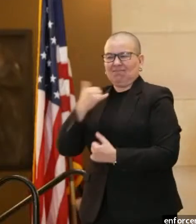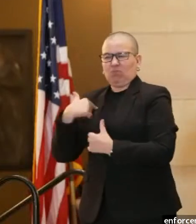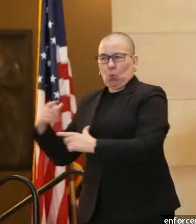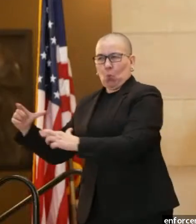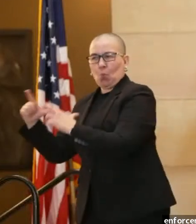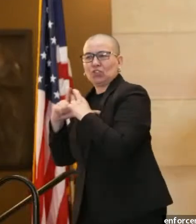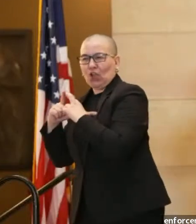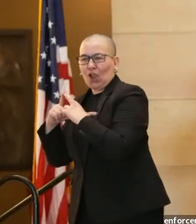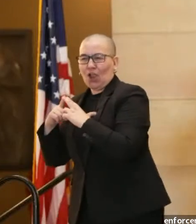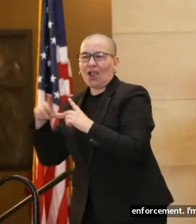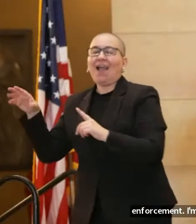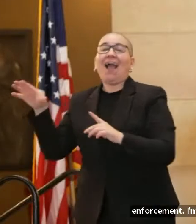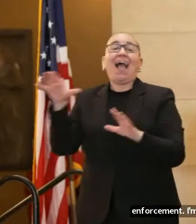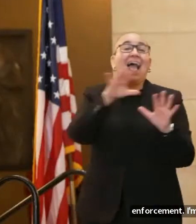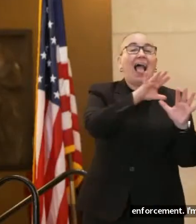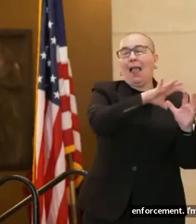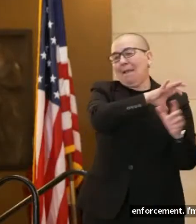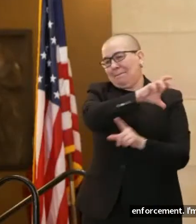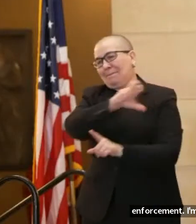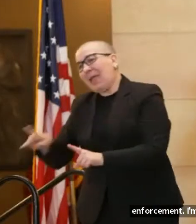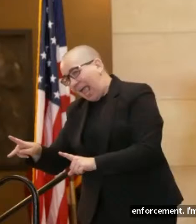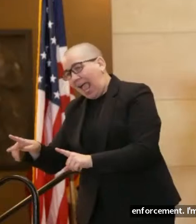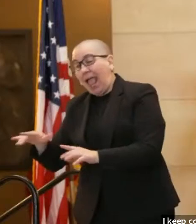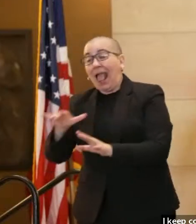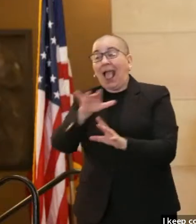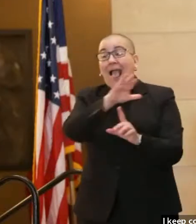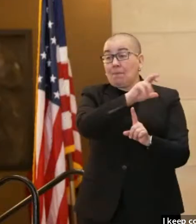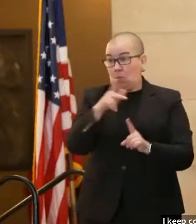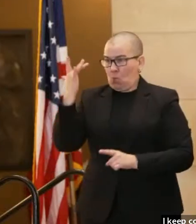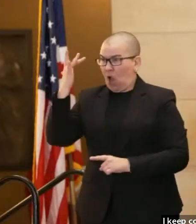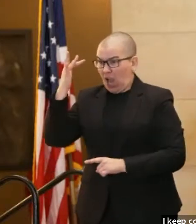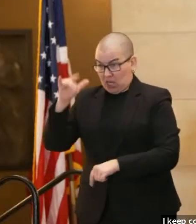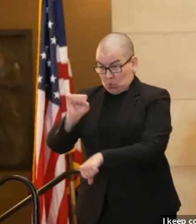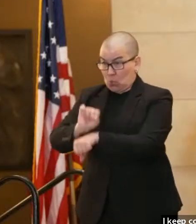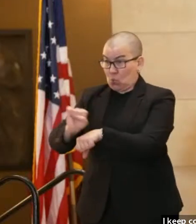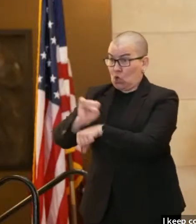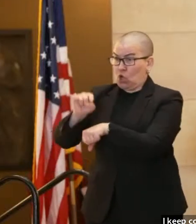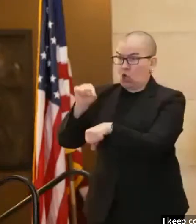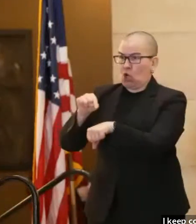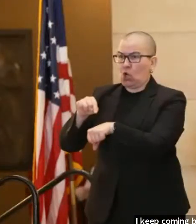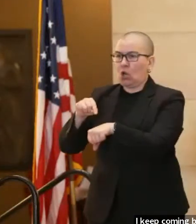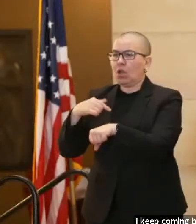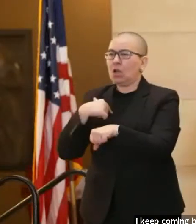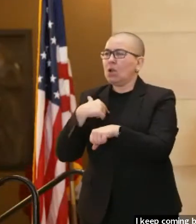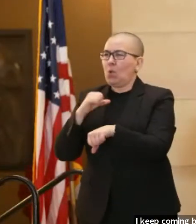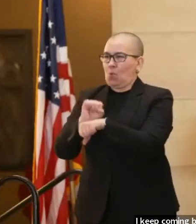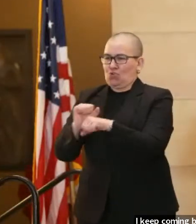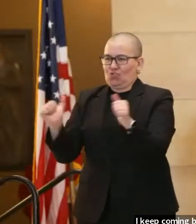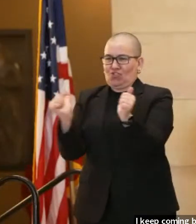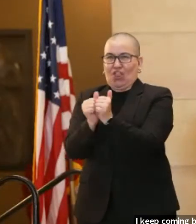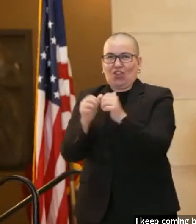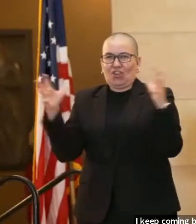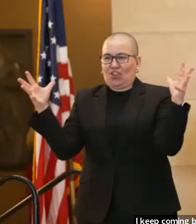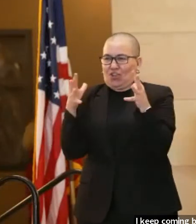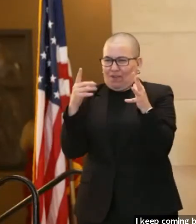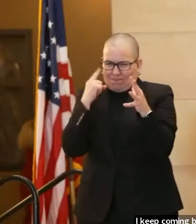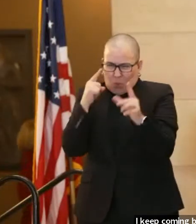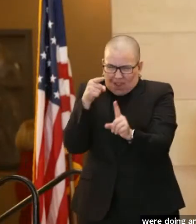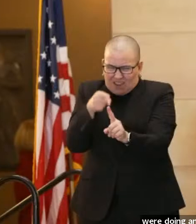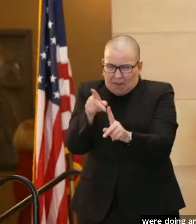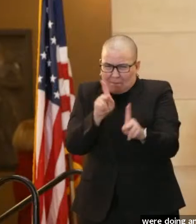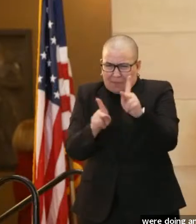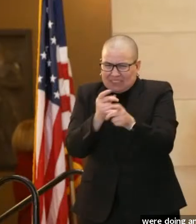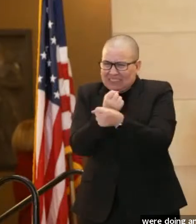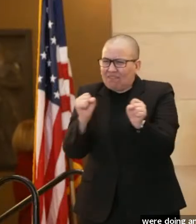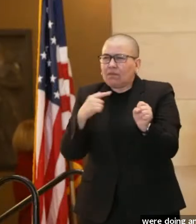coming back because of work like this that you are doing and that we're doing together in public safety, and I am so honored and so glad to be here